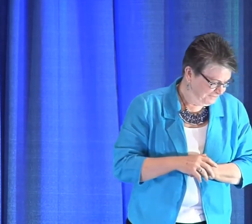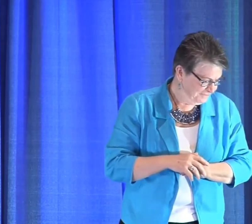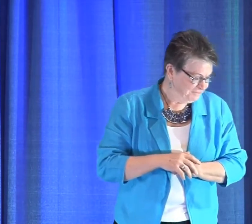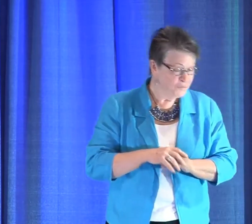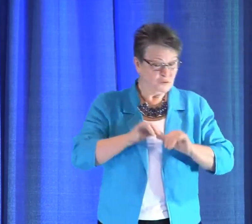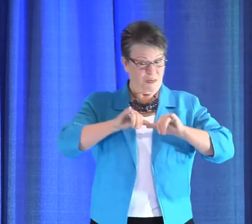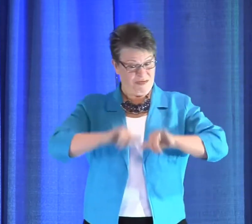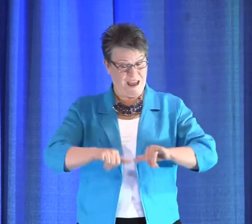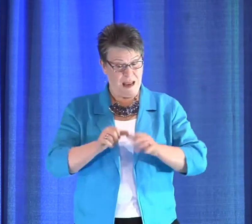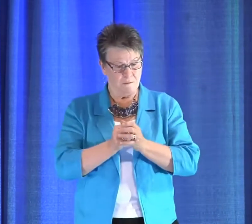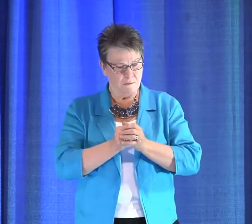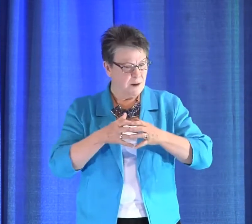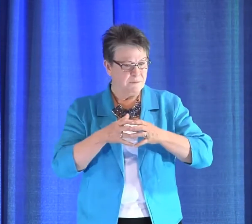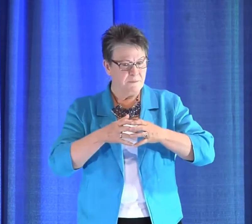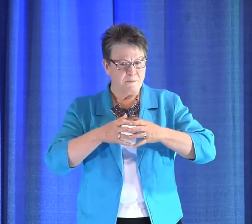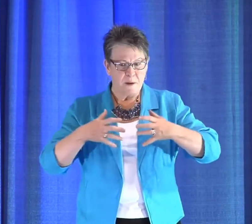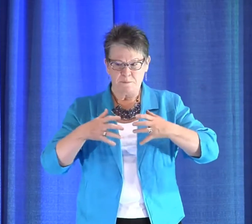There's a few programs popping up here and there.